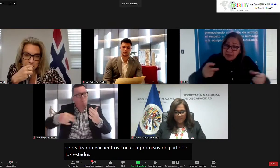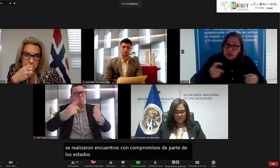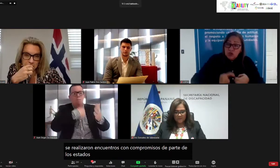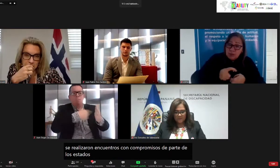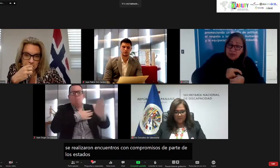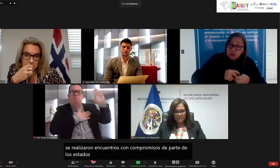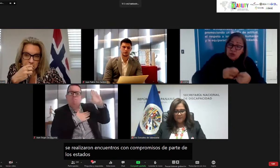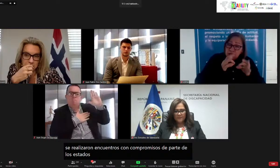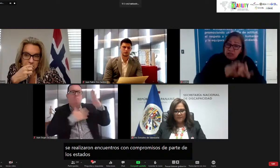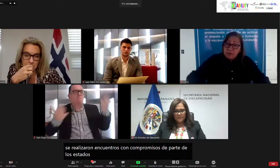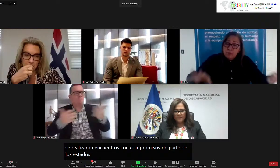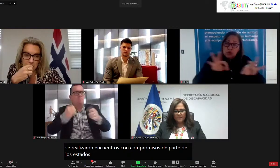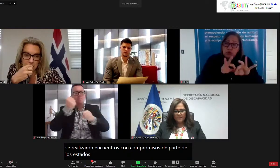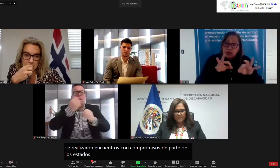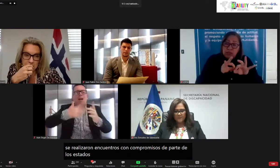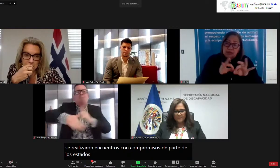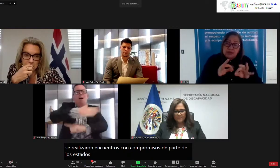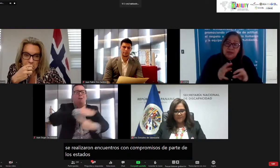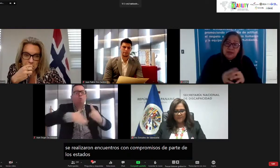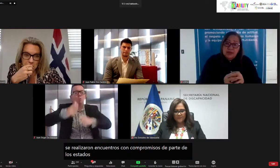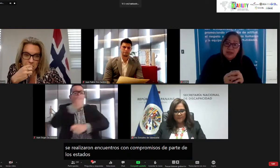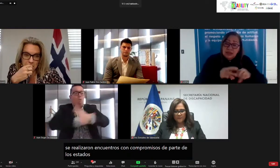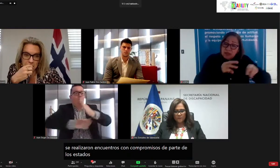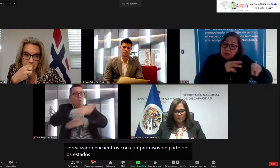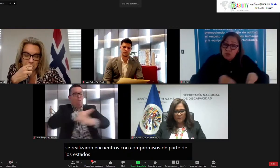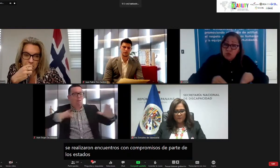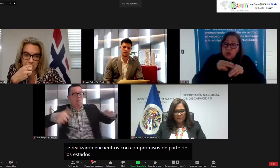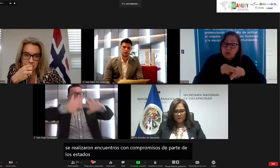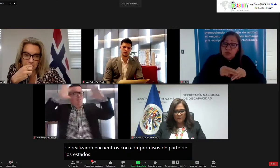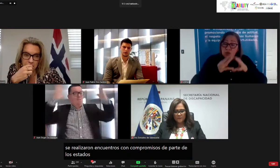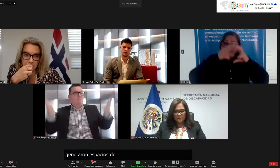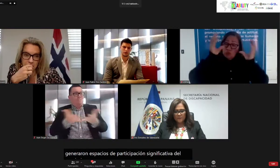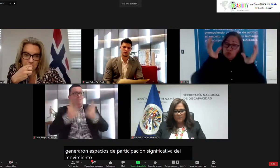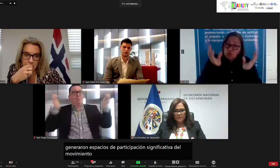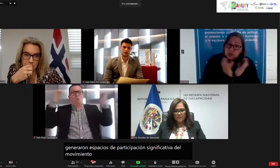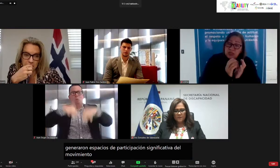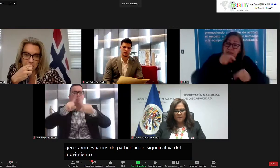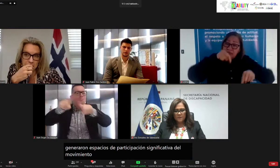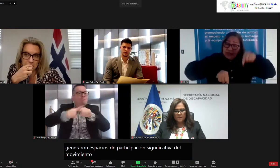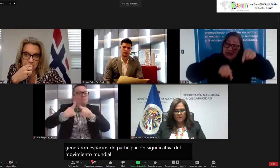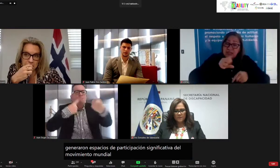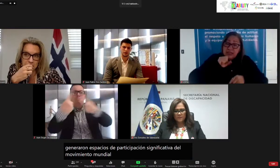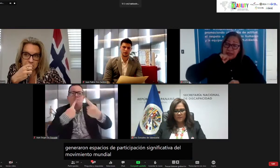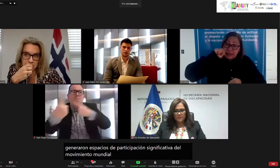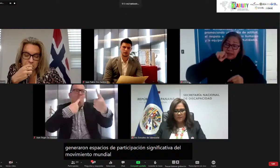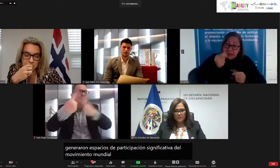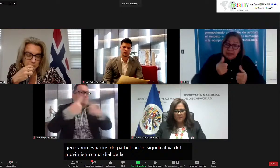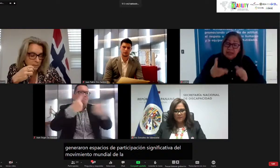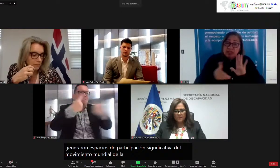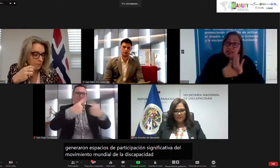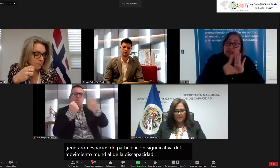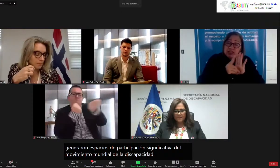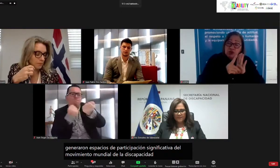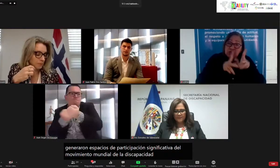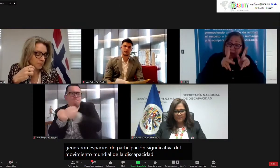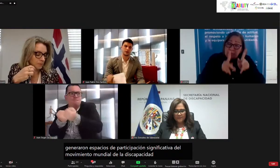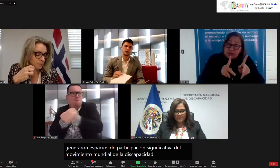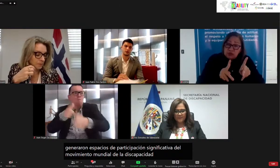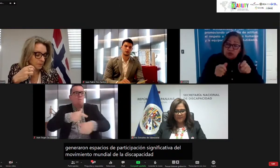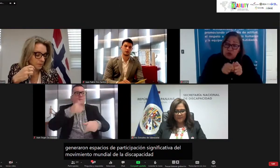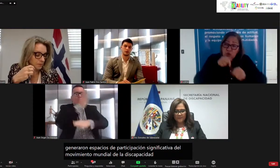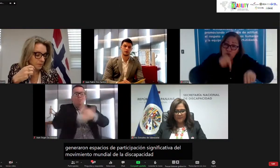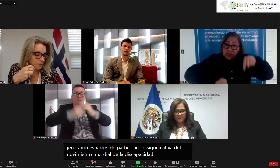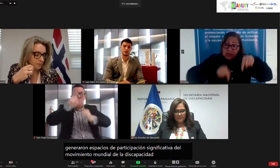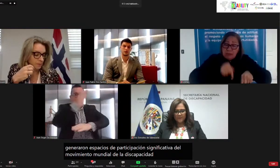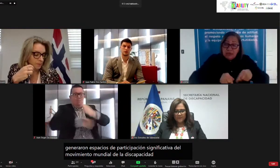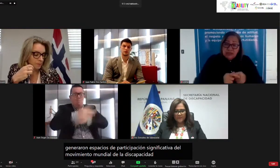the necessity the necessity for significant participation of the movement on disabilities and the